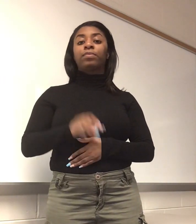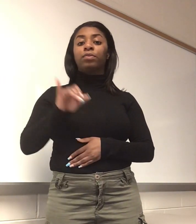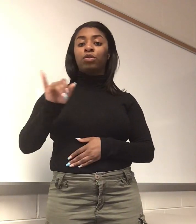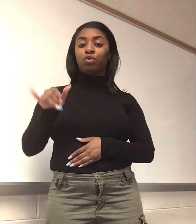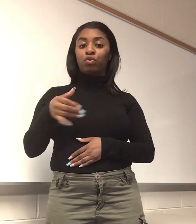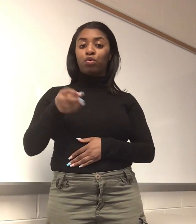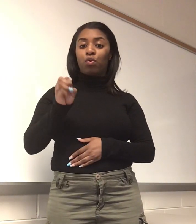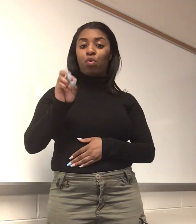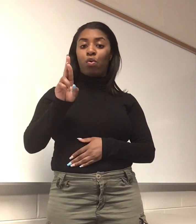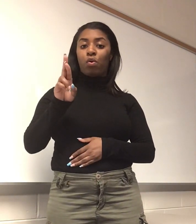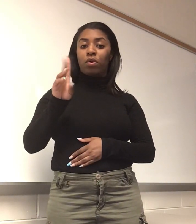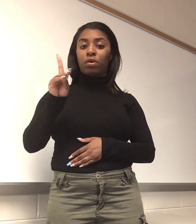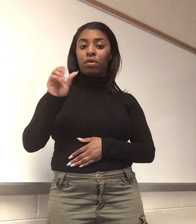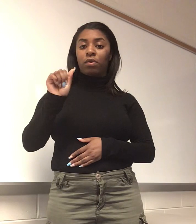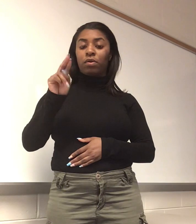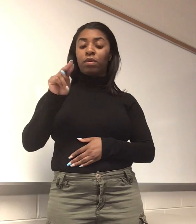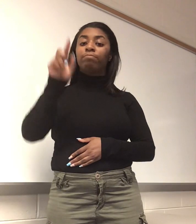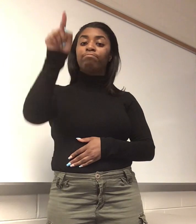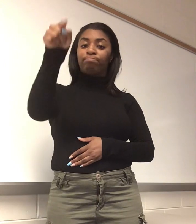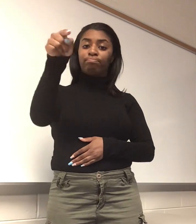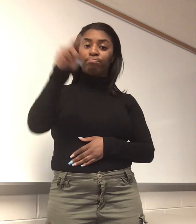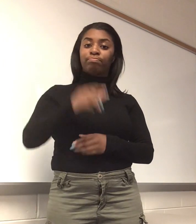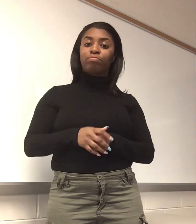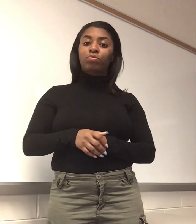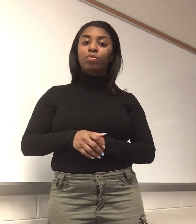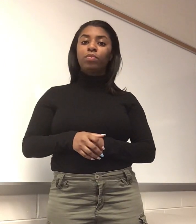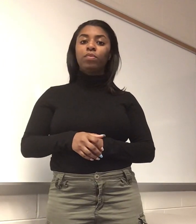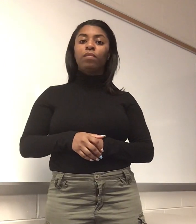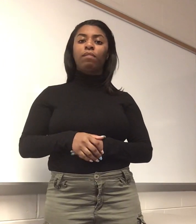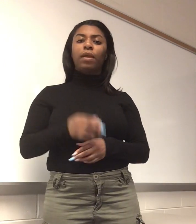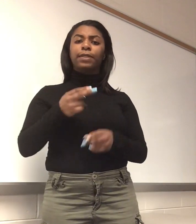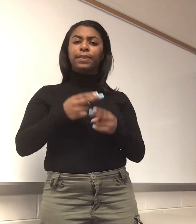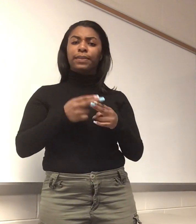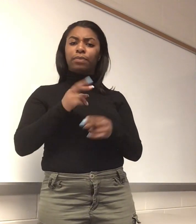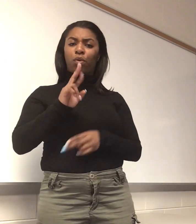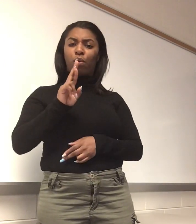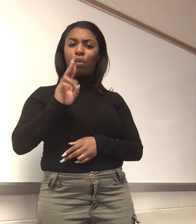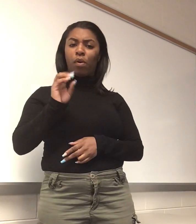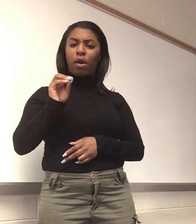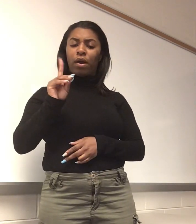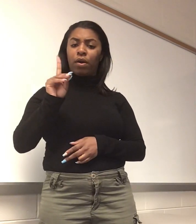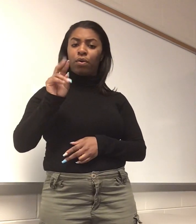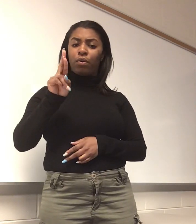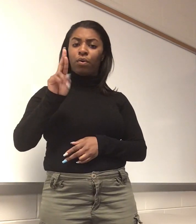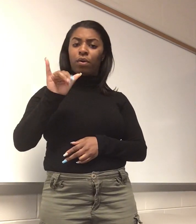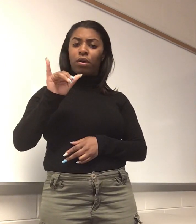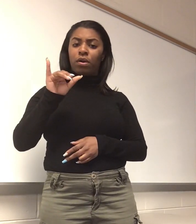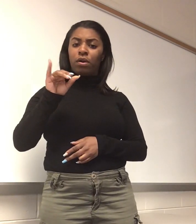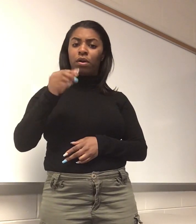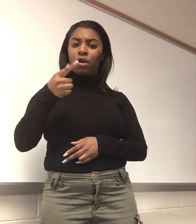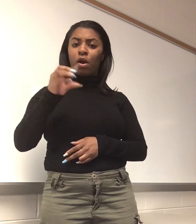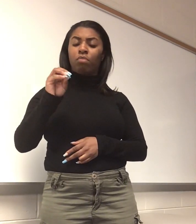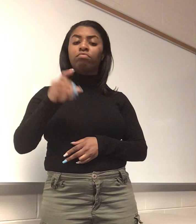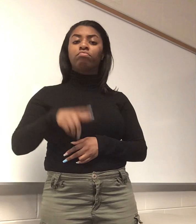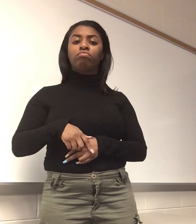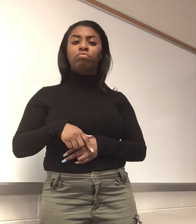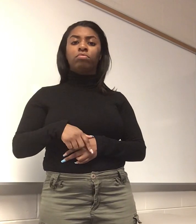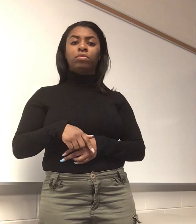Rodrigo. Tell us about where Rodrigo comes from. Well, he's a Fool because during the whole play he's providing comic relief,